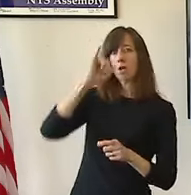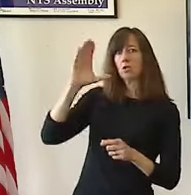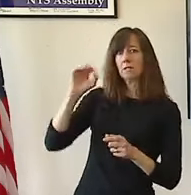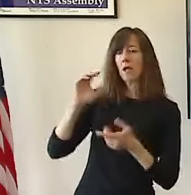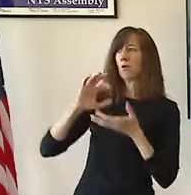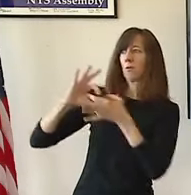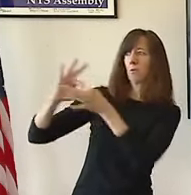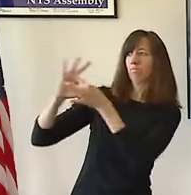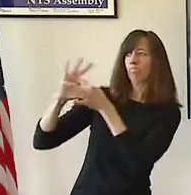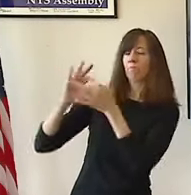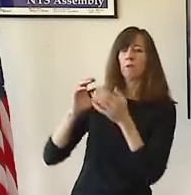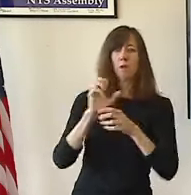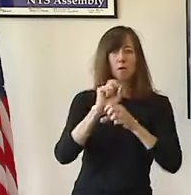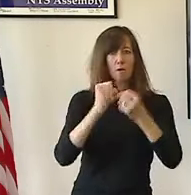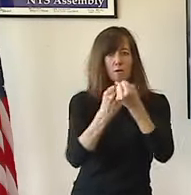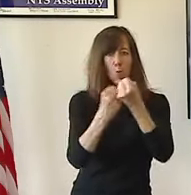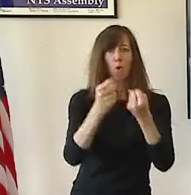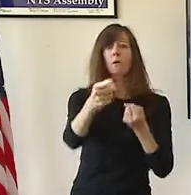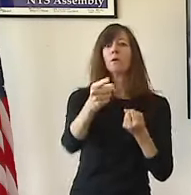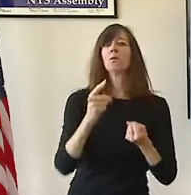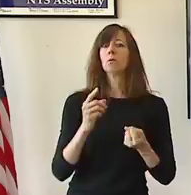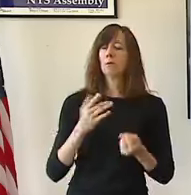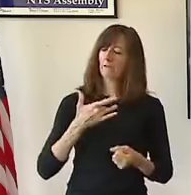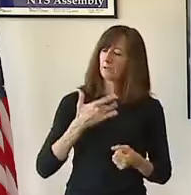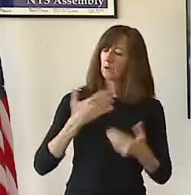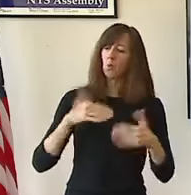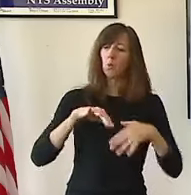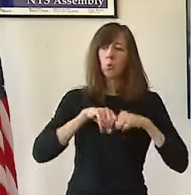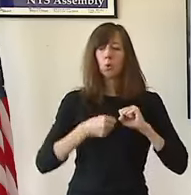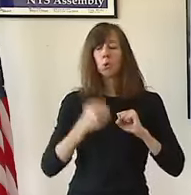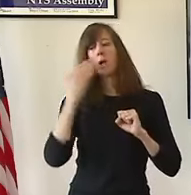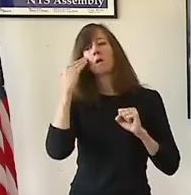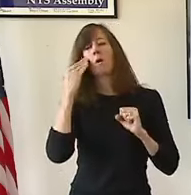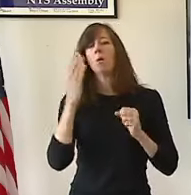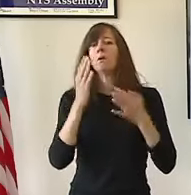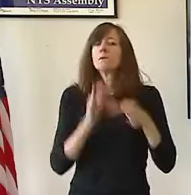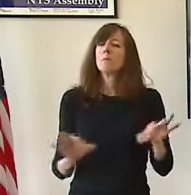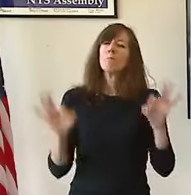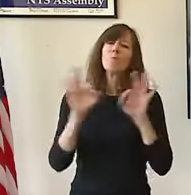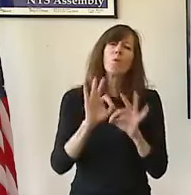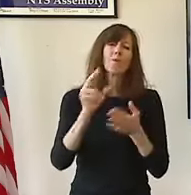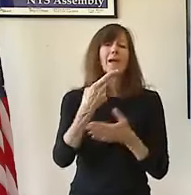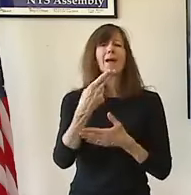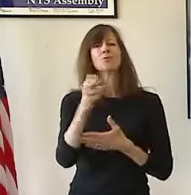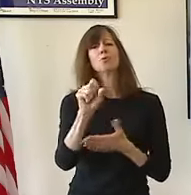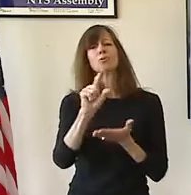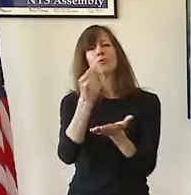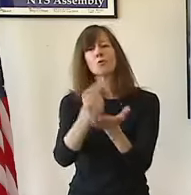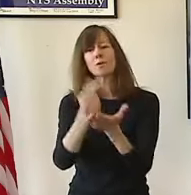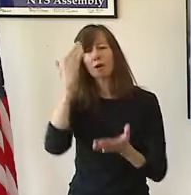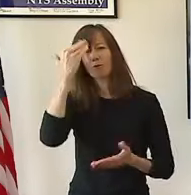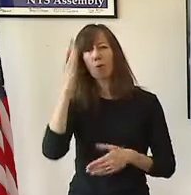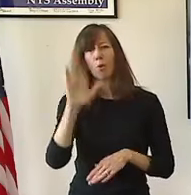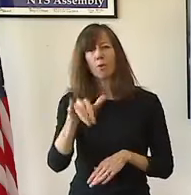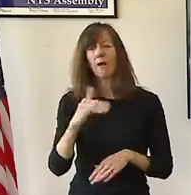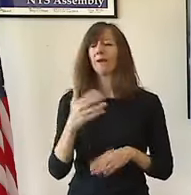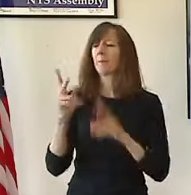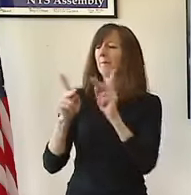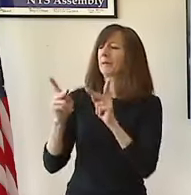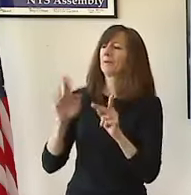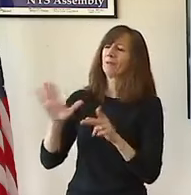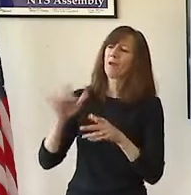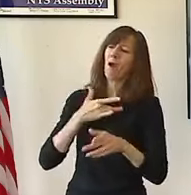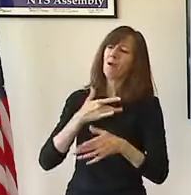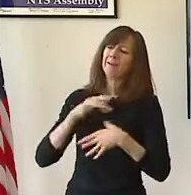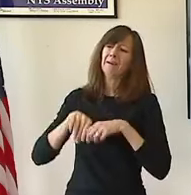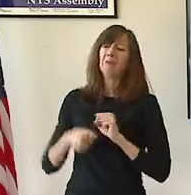feel for you. I really do. I know how valuable and important that high school graduation is. I know that there are people whose hearts are broken because